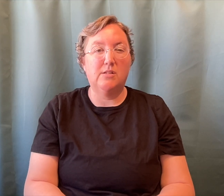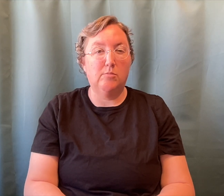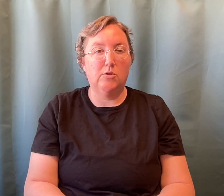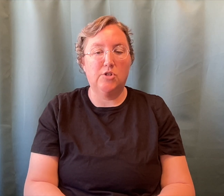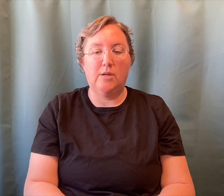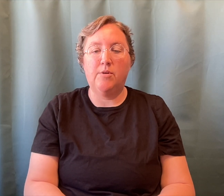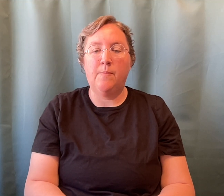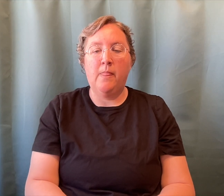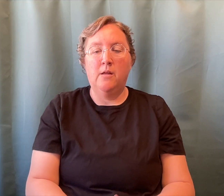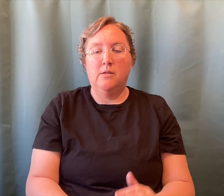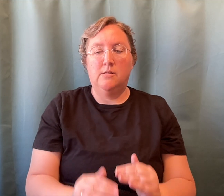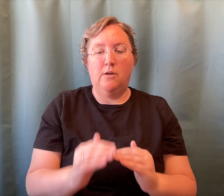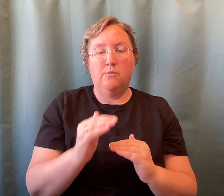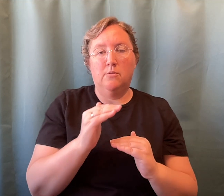similar shape. So,